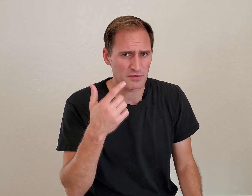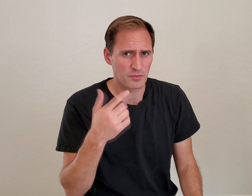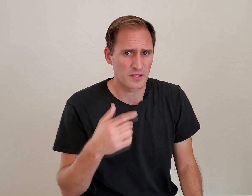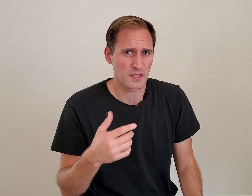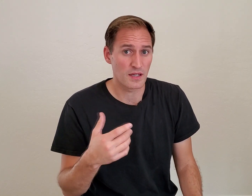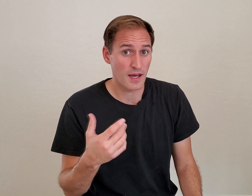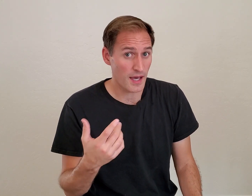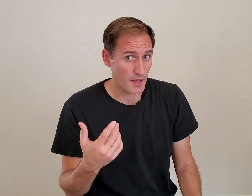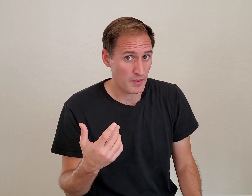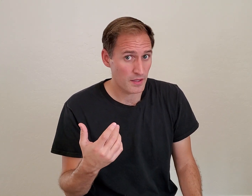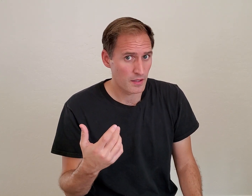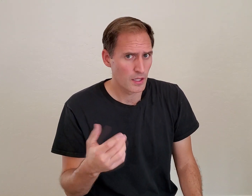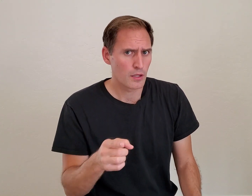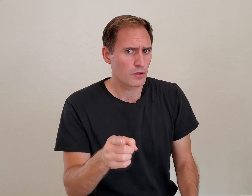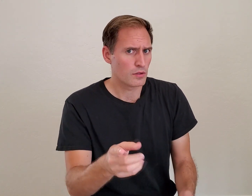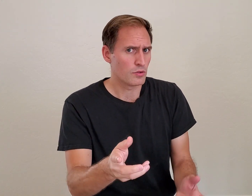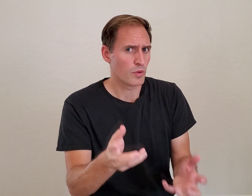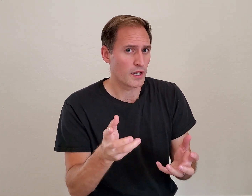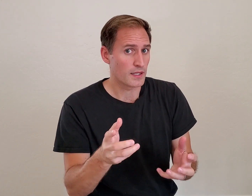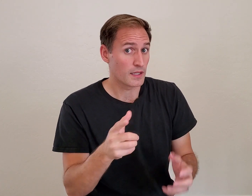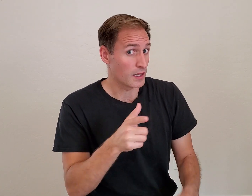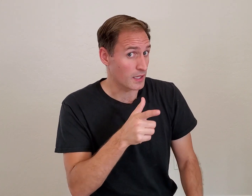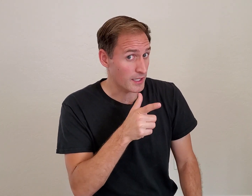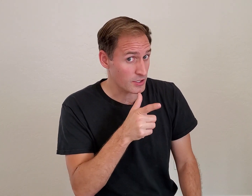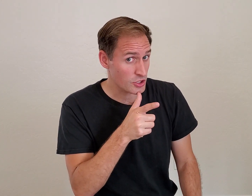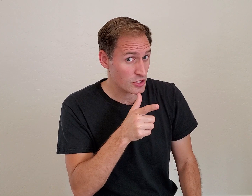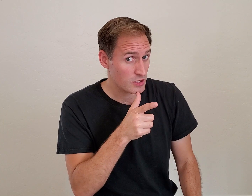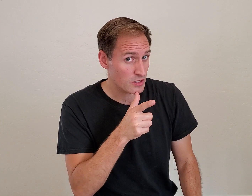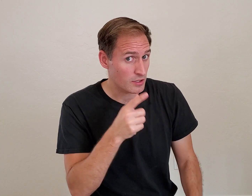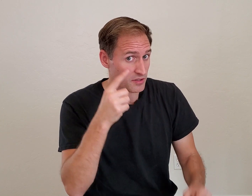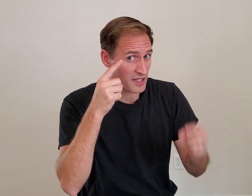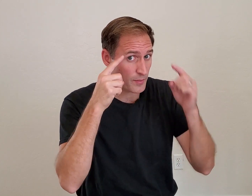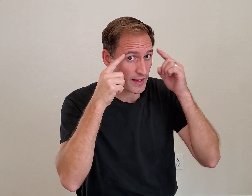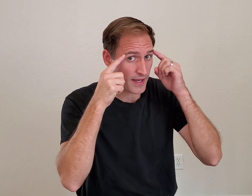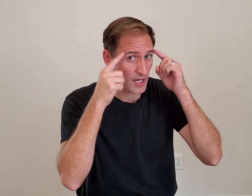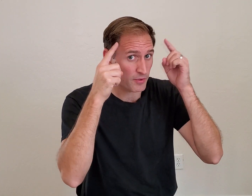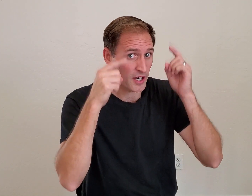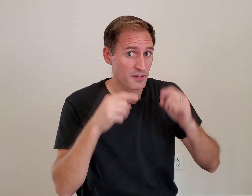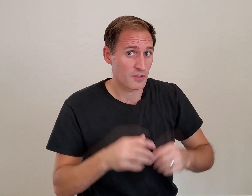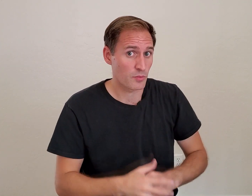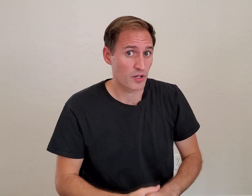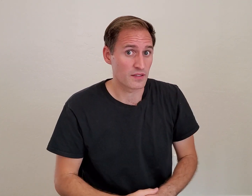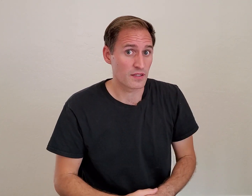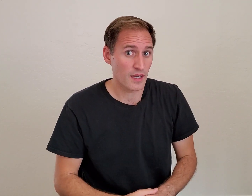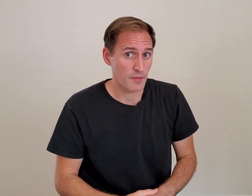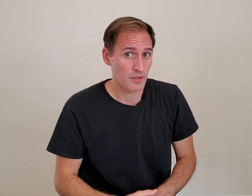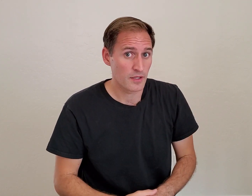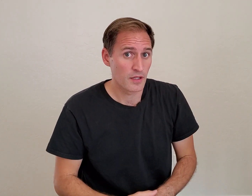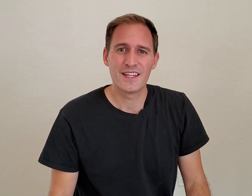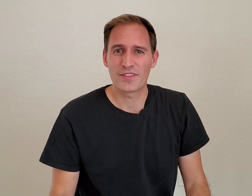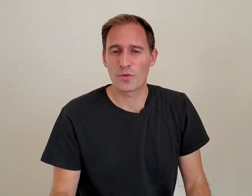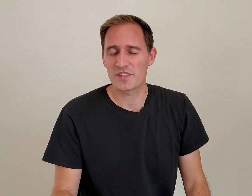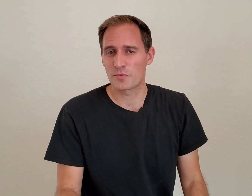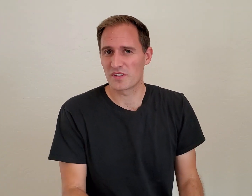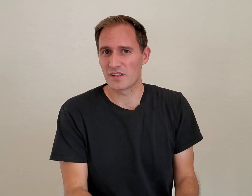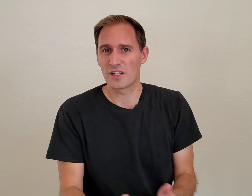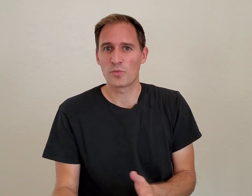will be up. You want lunch? Notice how my eyebrows are pointing up. If the question was a little